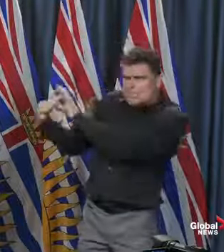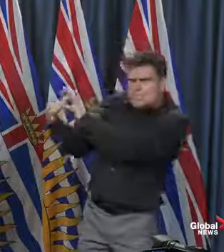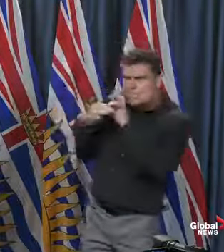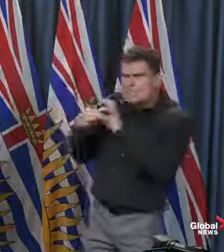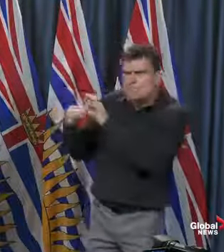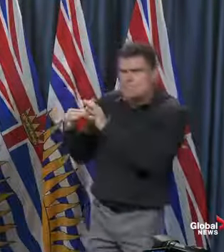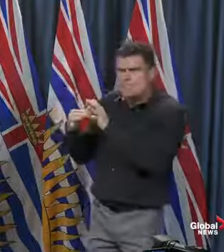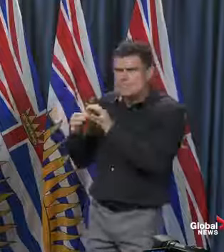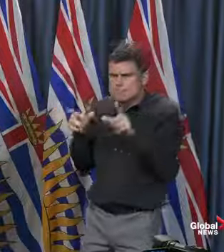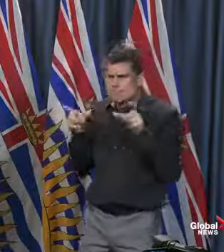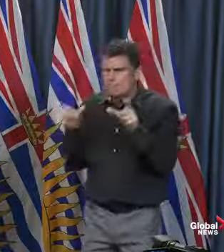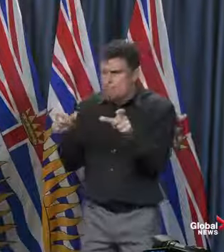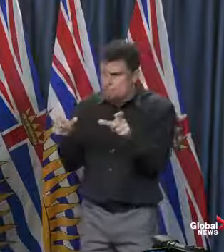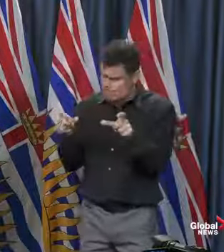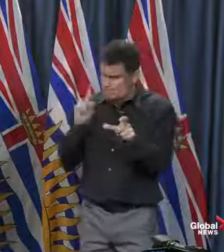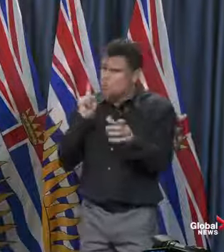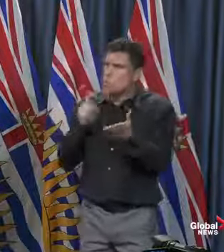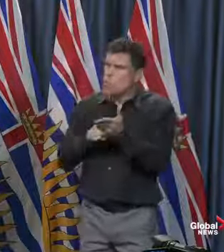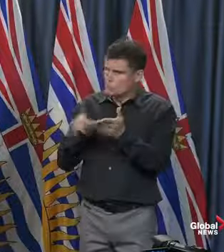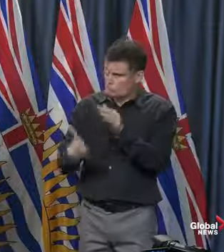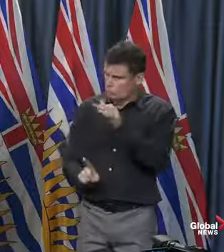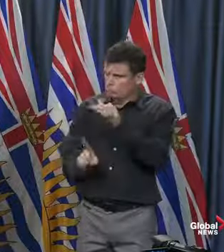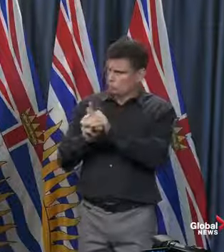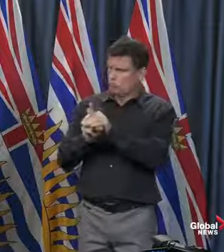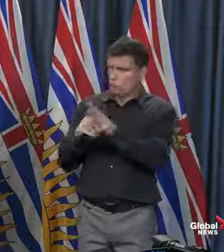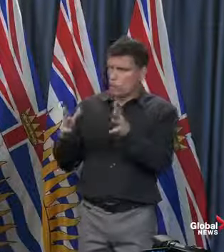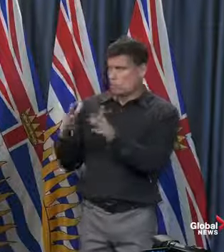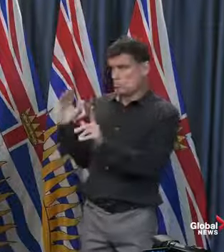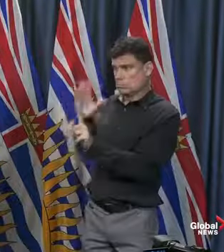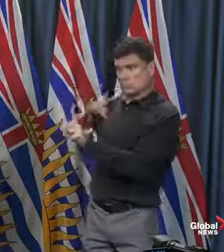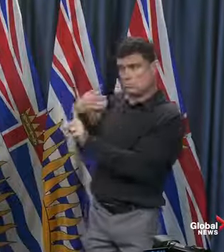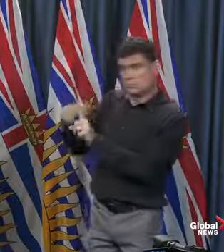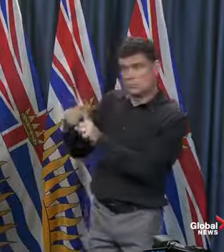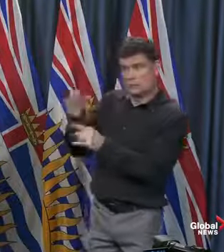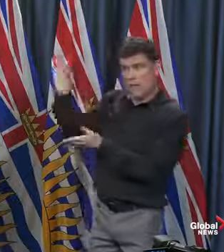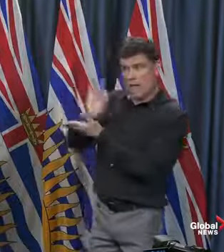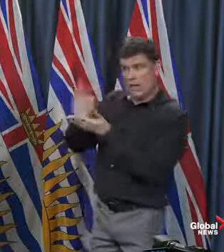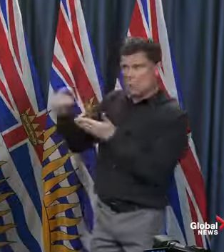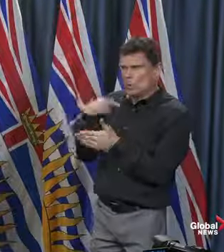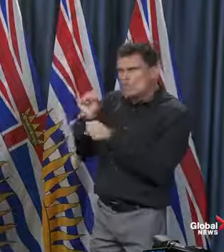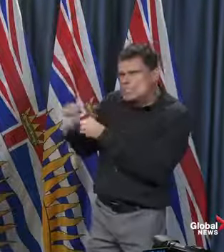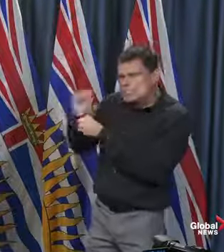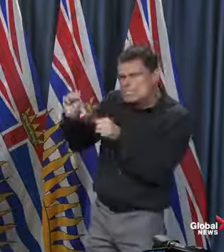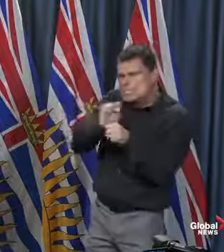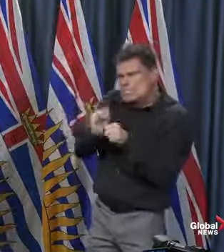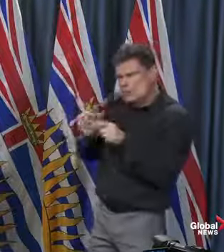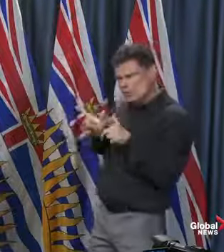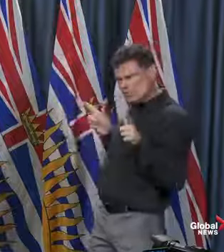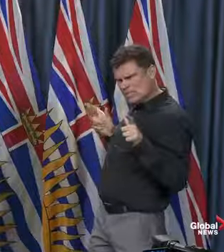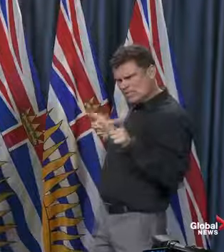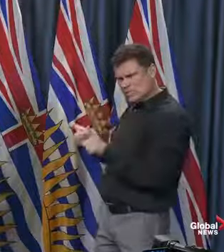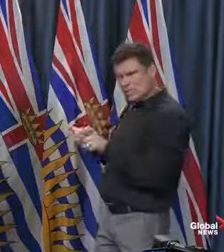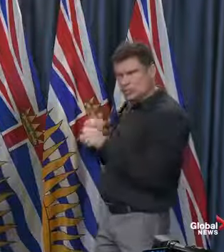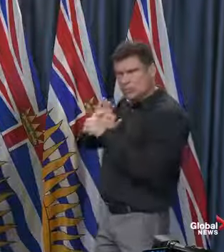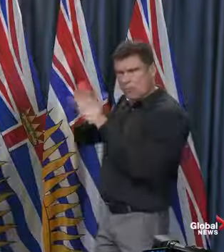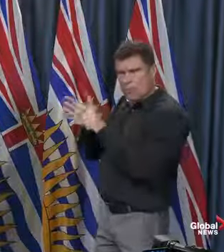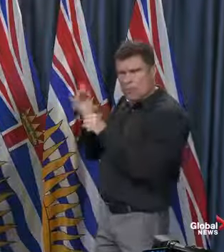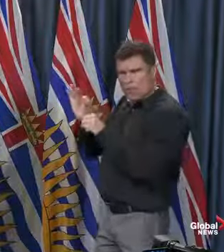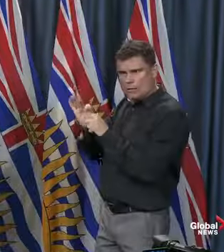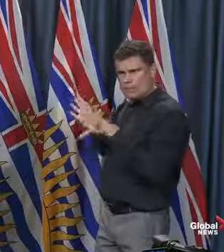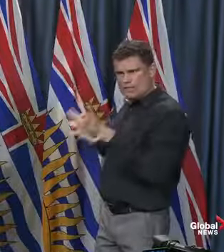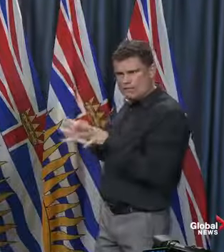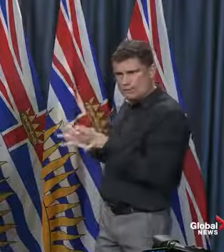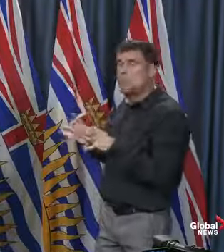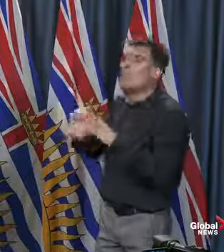acting now for 9 weeks in terms of our response urgently. We put together our emergency response